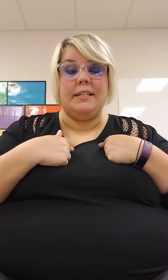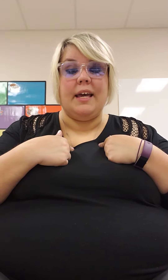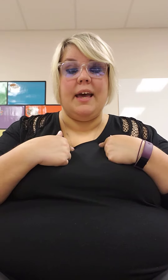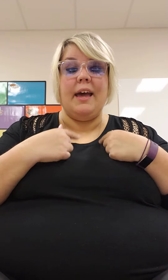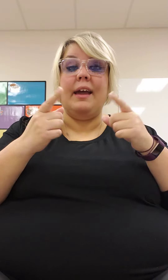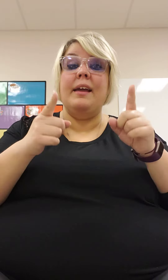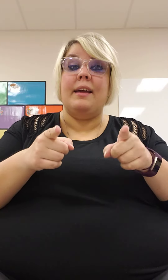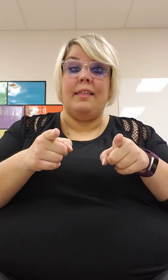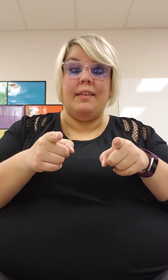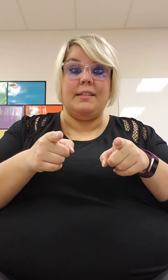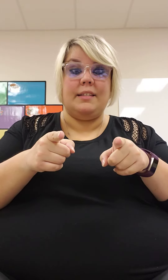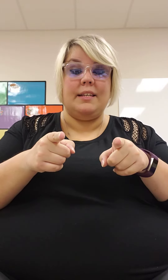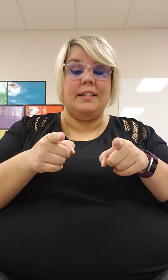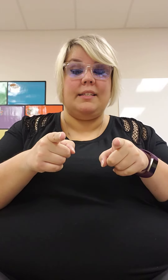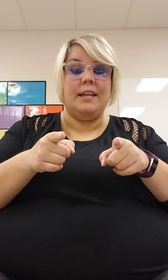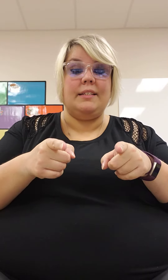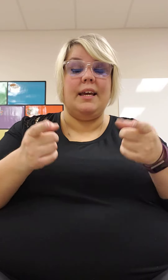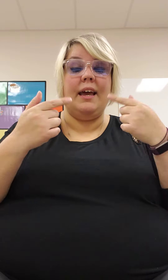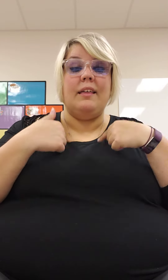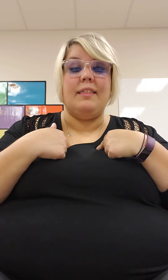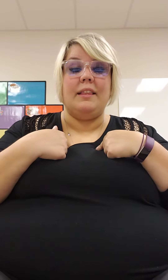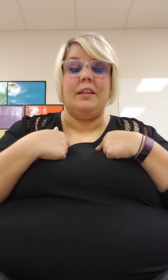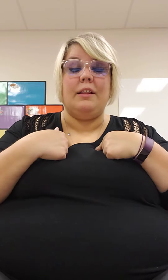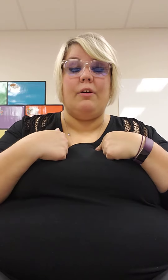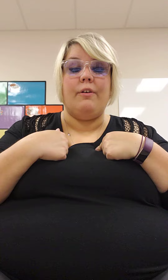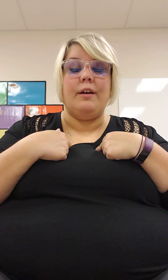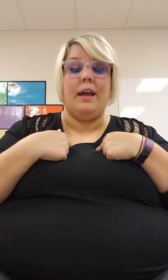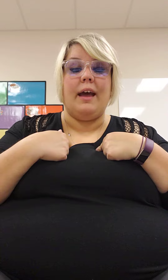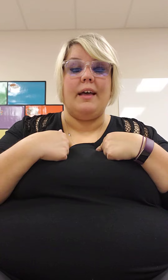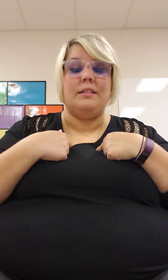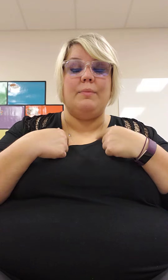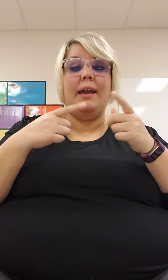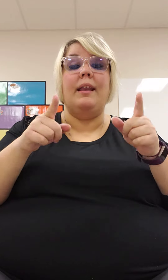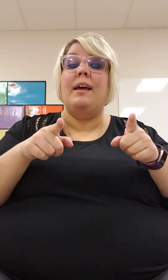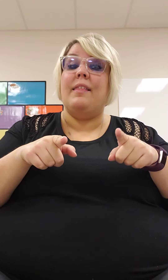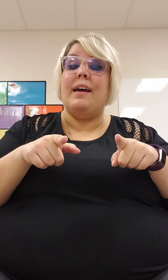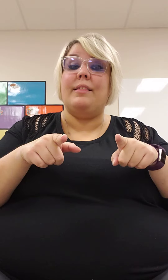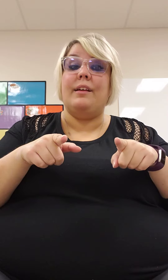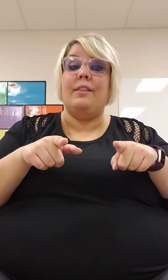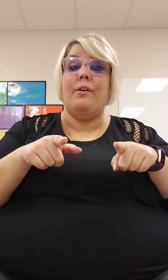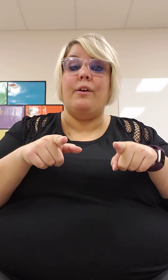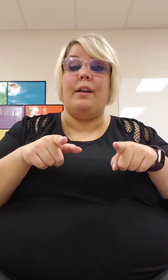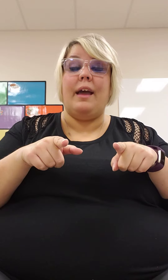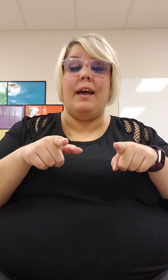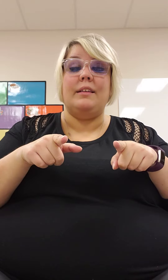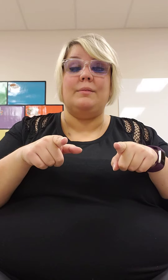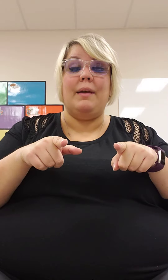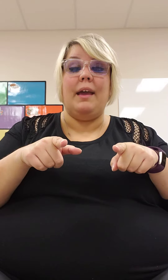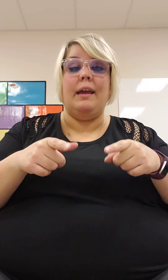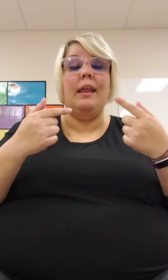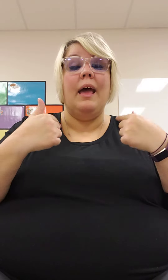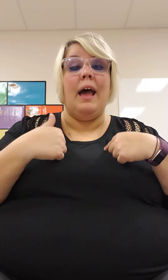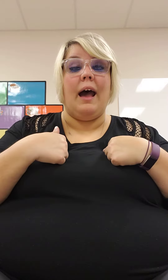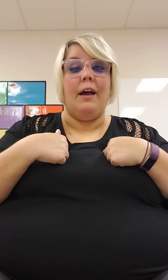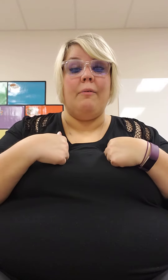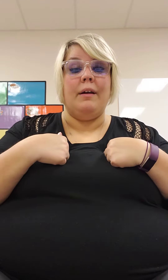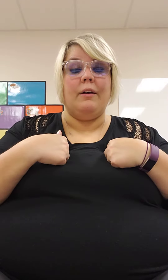day. This is the day that the Lord has made. That the Lord has made. I will